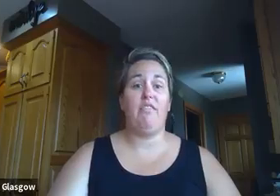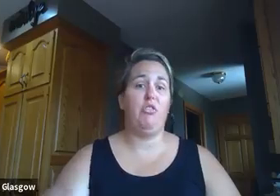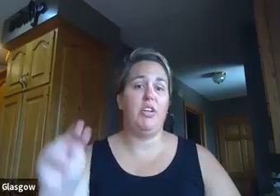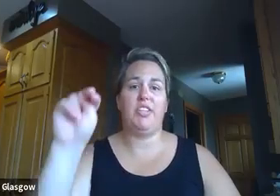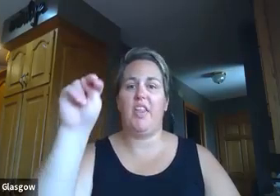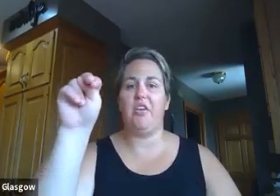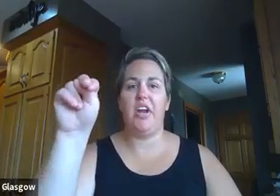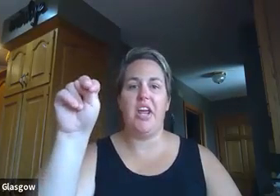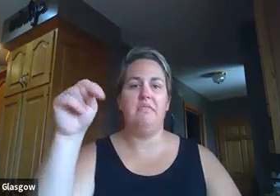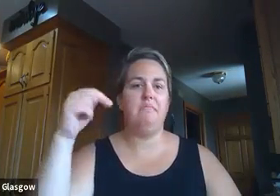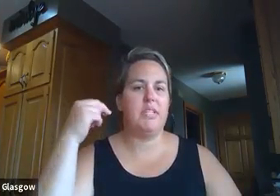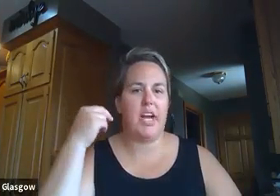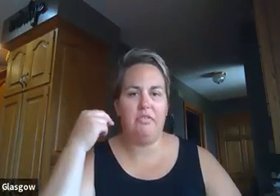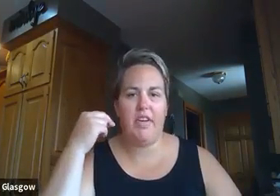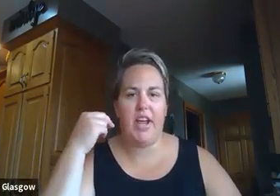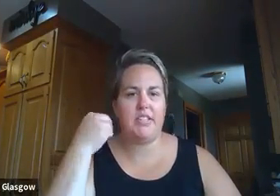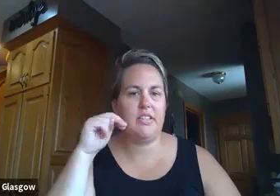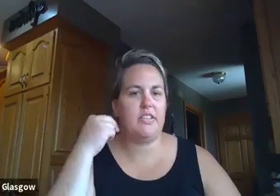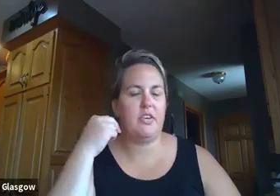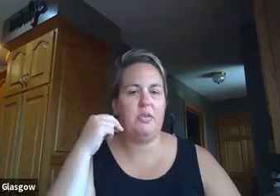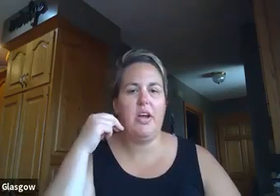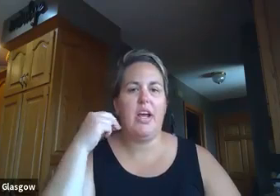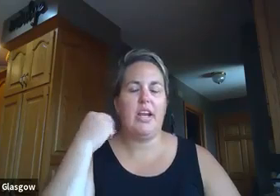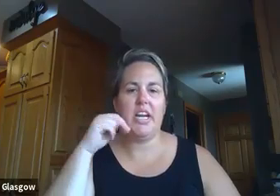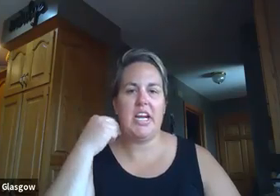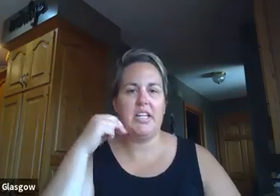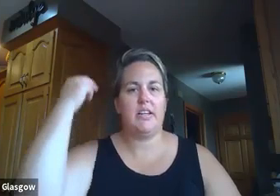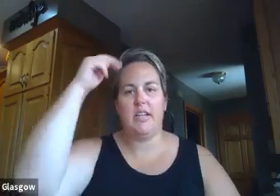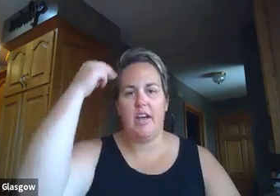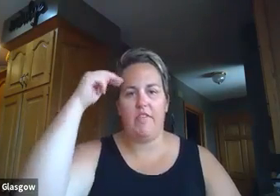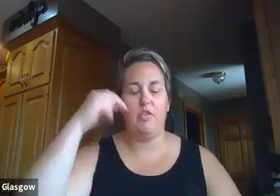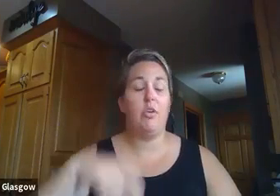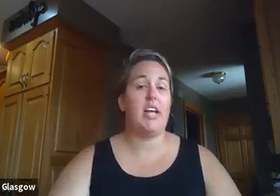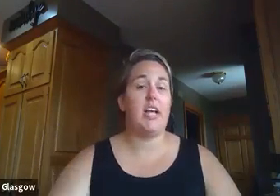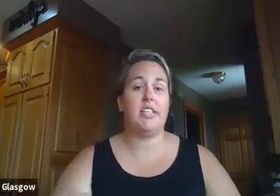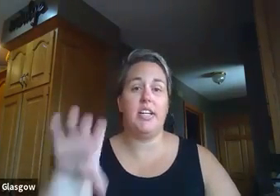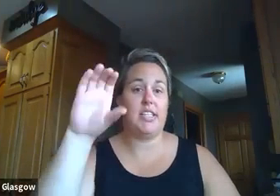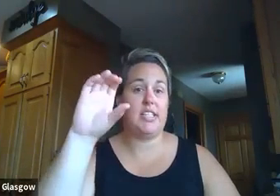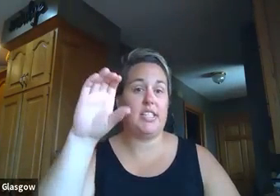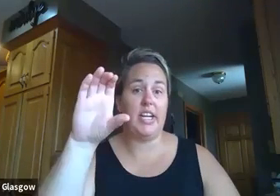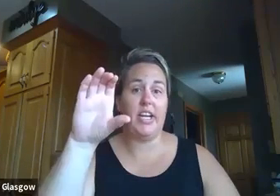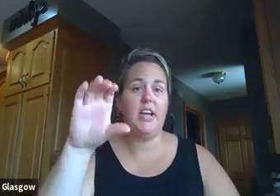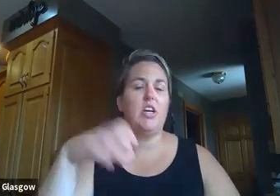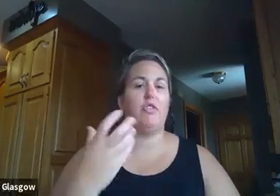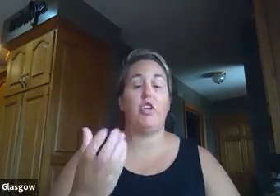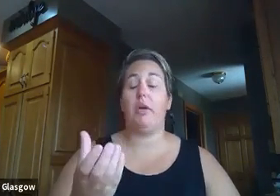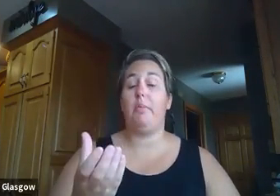nephew, it's the letter N beside your face. So niece, nephew, cousin is a C. So if you're talking about a